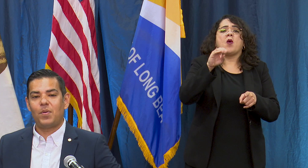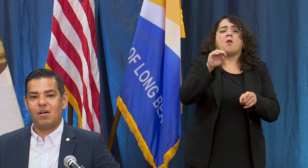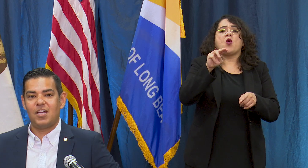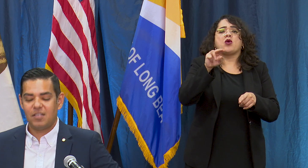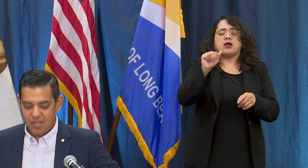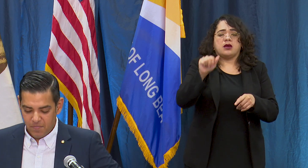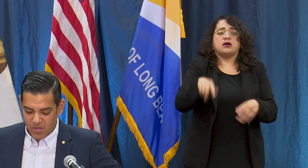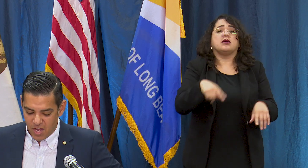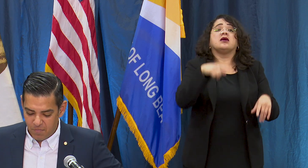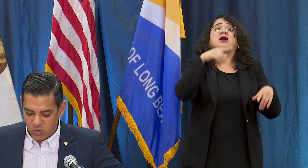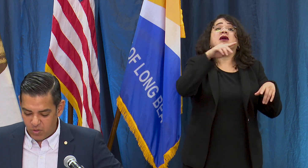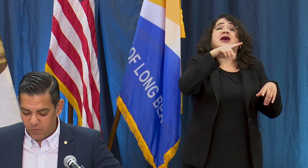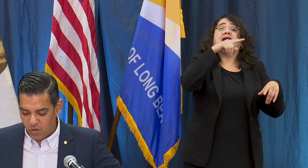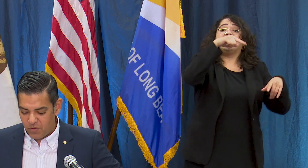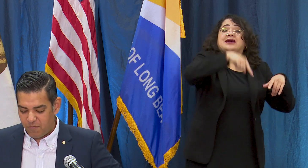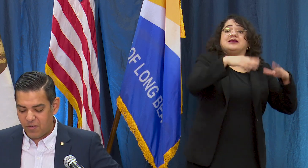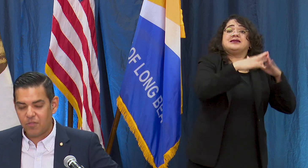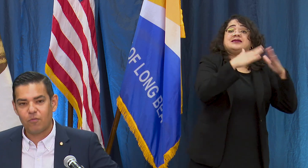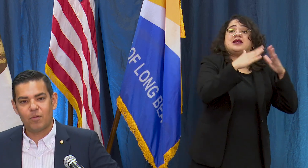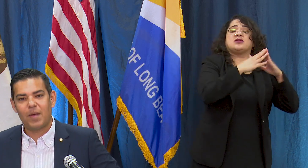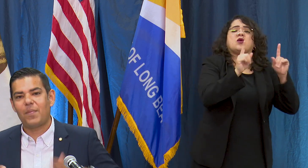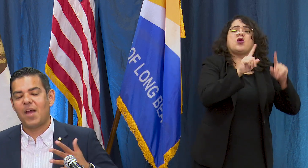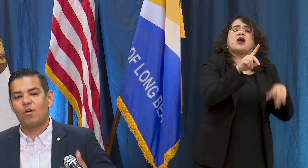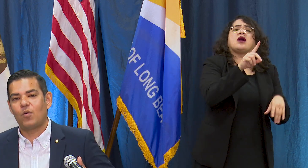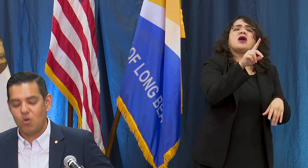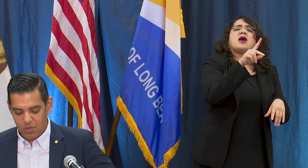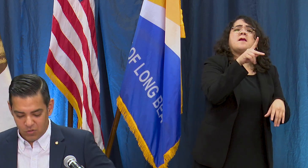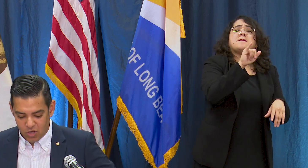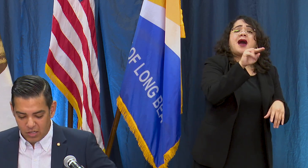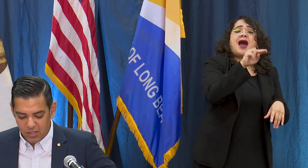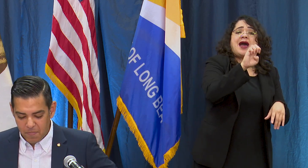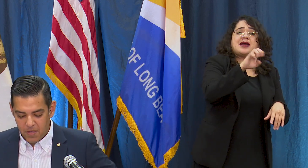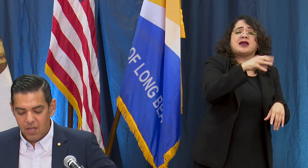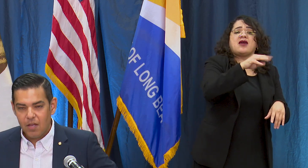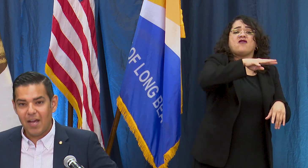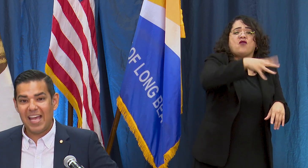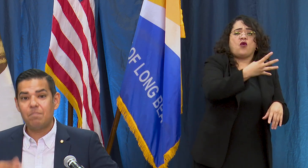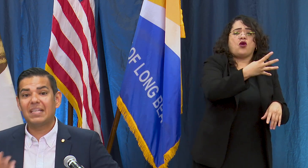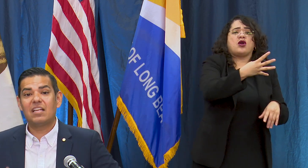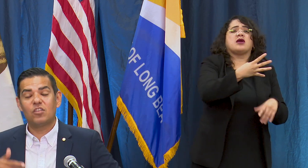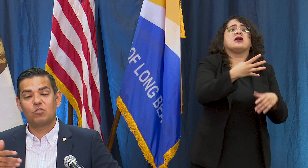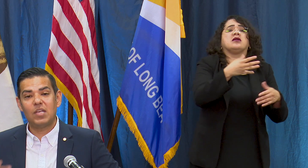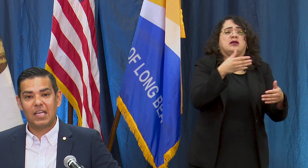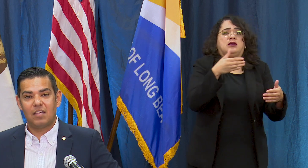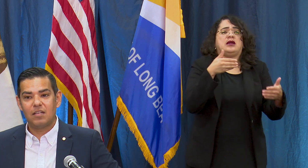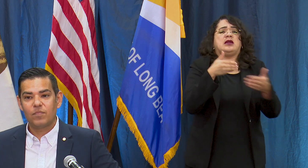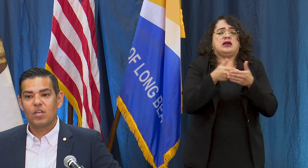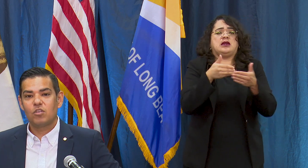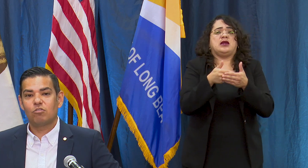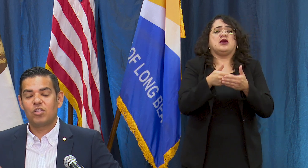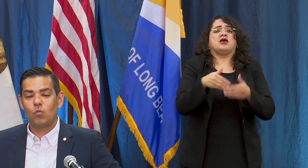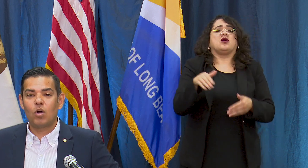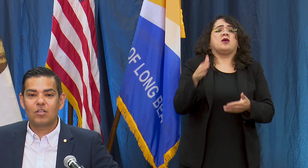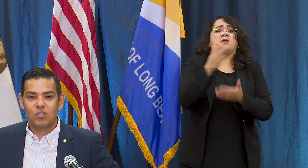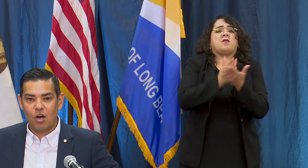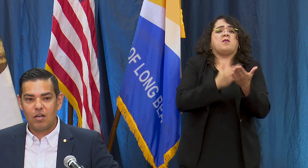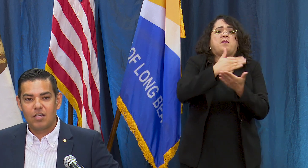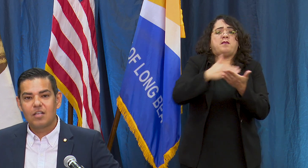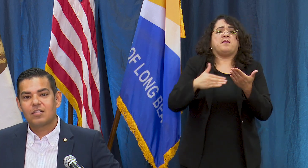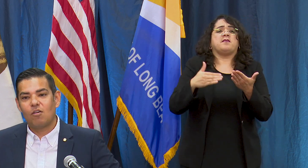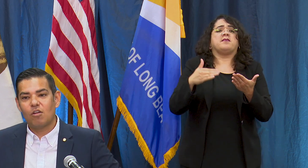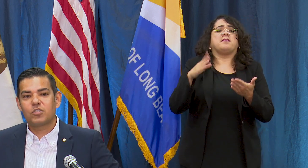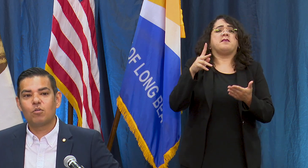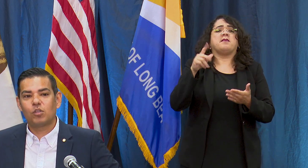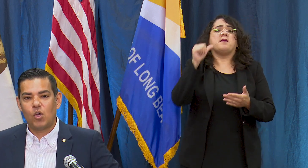downtown on Pine, between 4th and 5th, over by Pie Bar and Romeo's Chocolate. And beginning this weekend, you'll see work